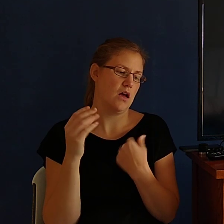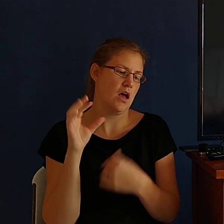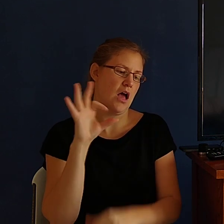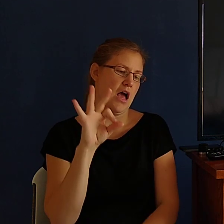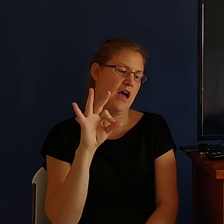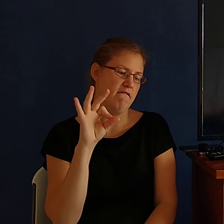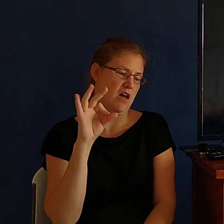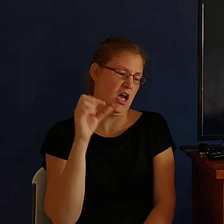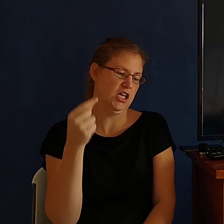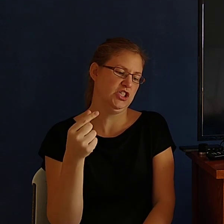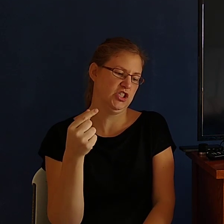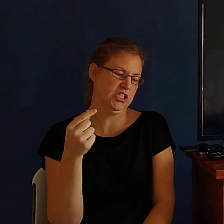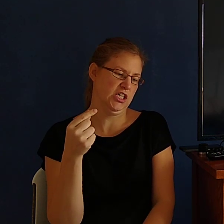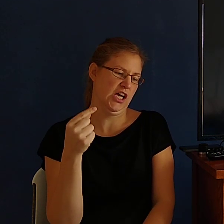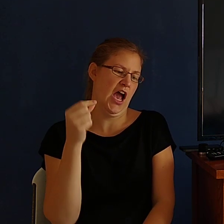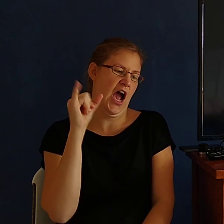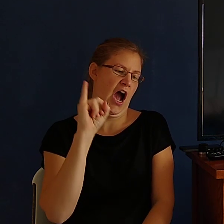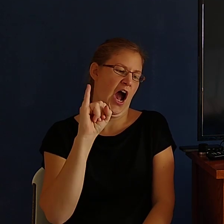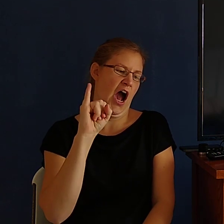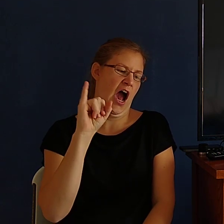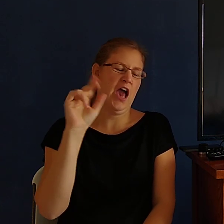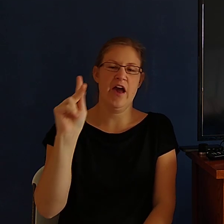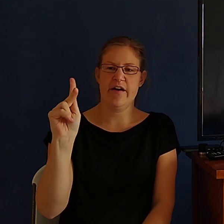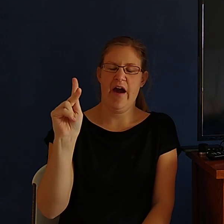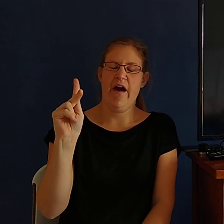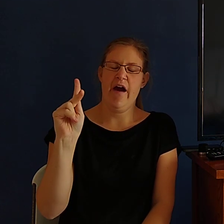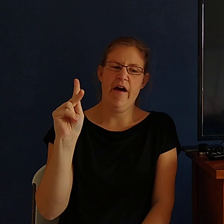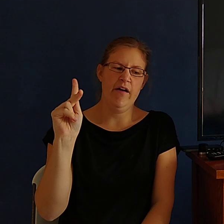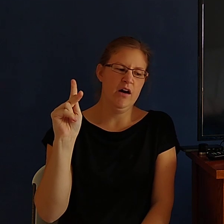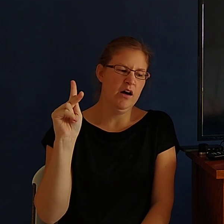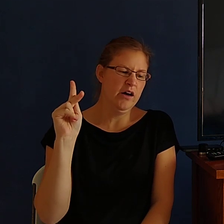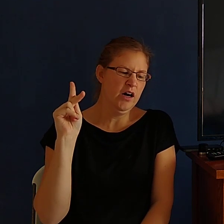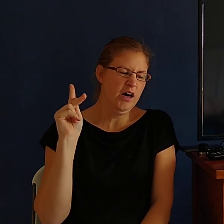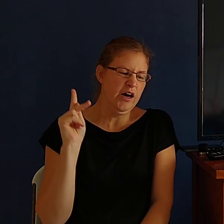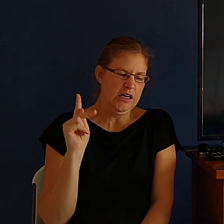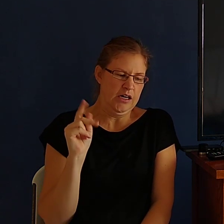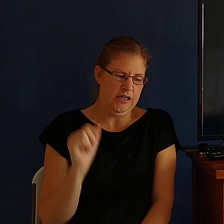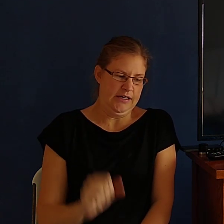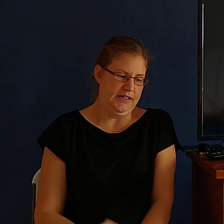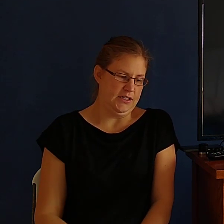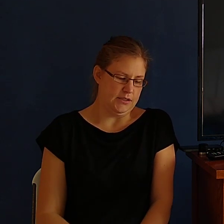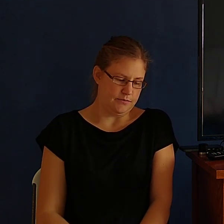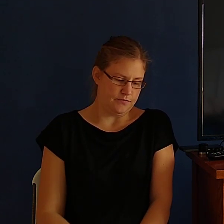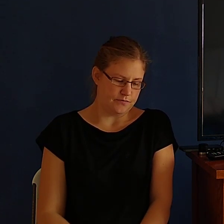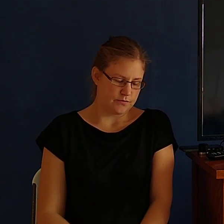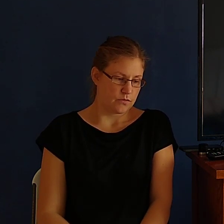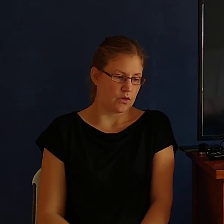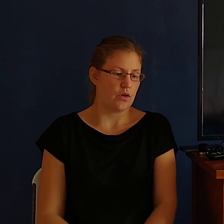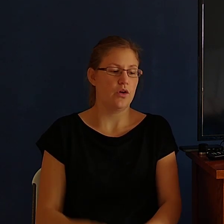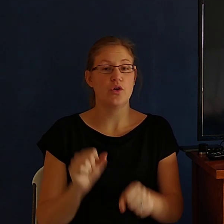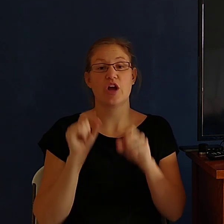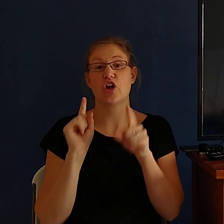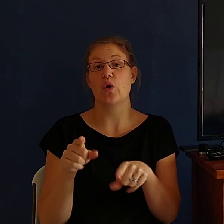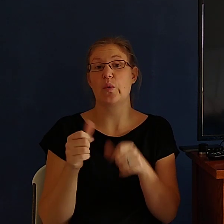G, I, and K. So you can go either direction, but again, I'm